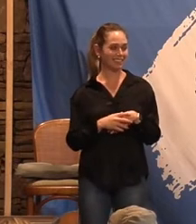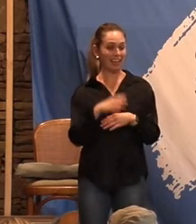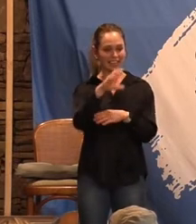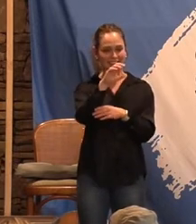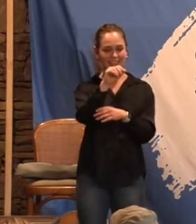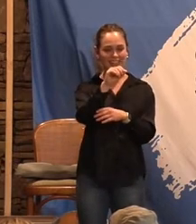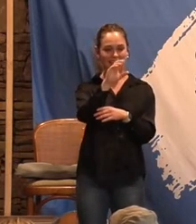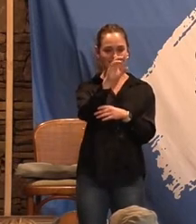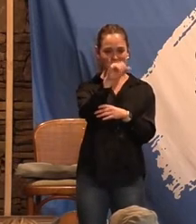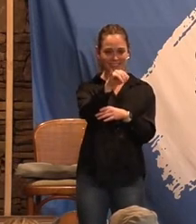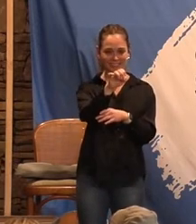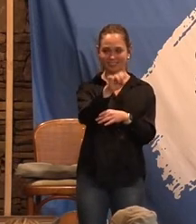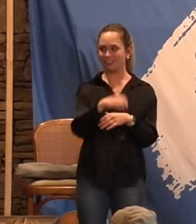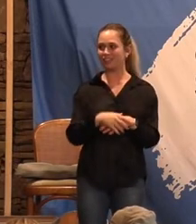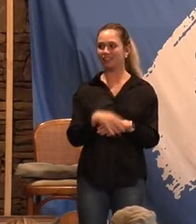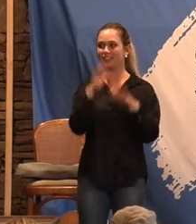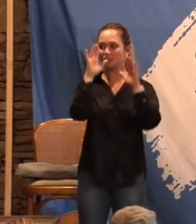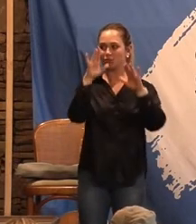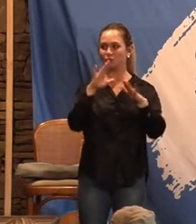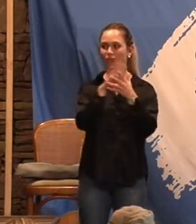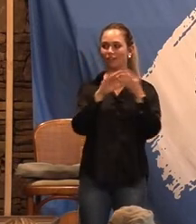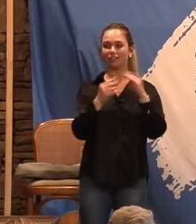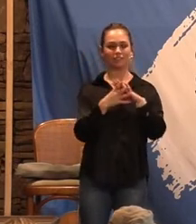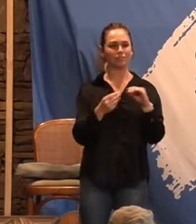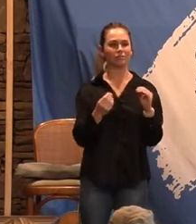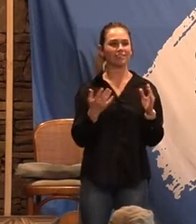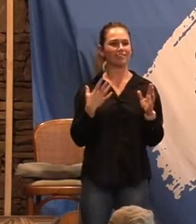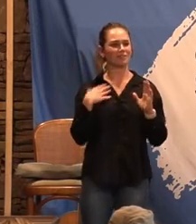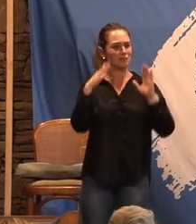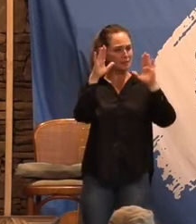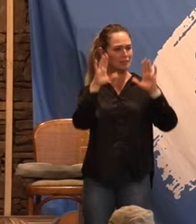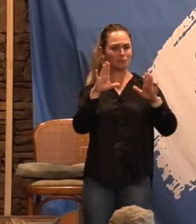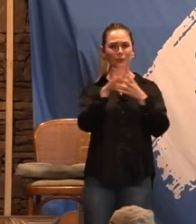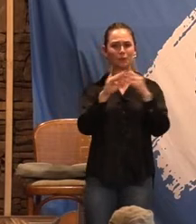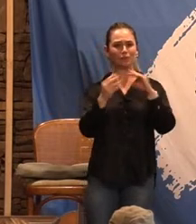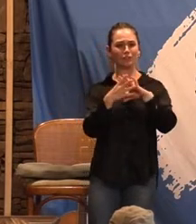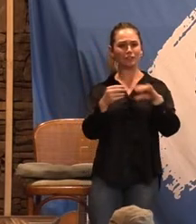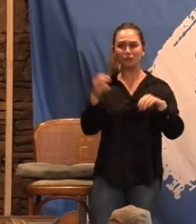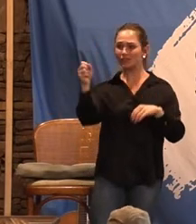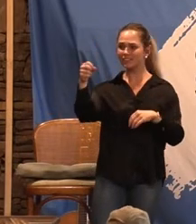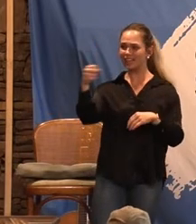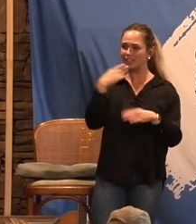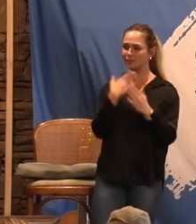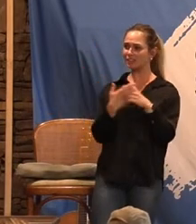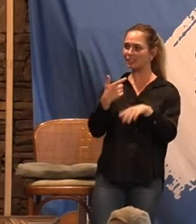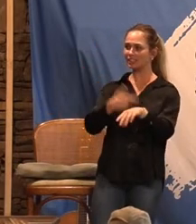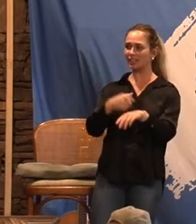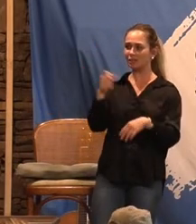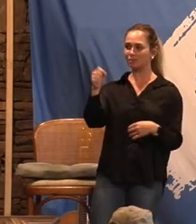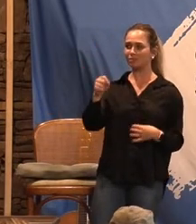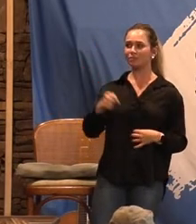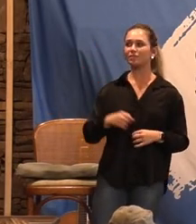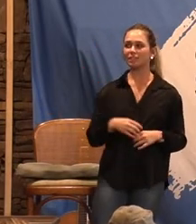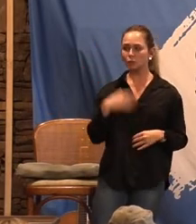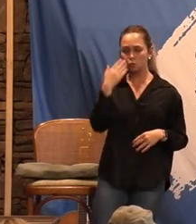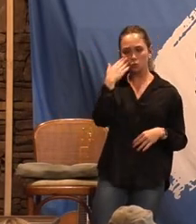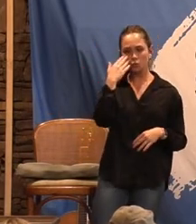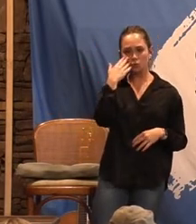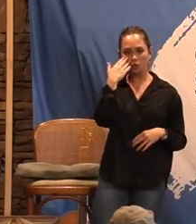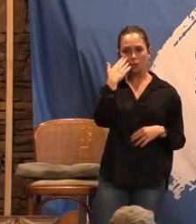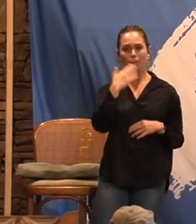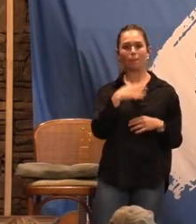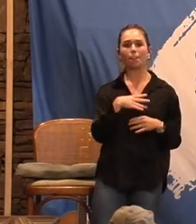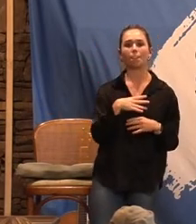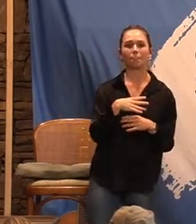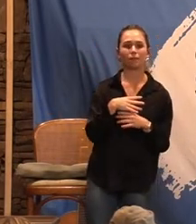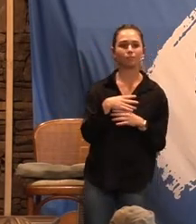Casey. It's a great story. Weren't these great stories, all these stories? Did they have a good time? You know,